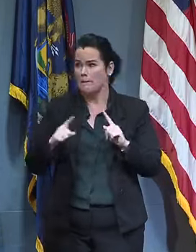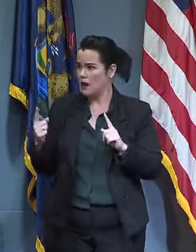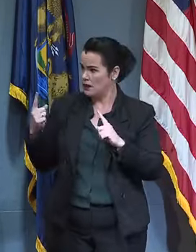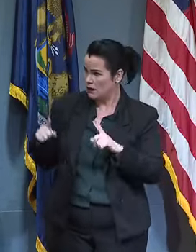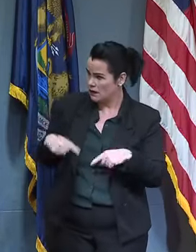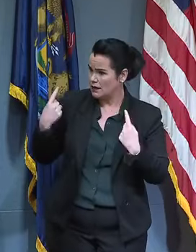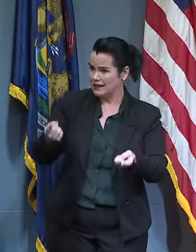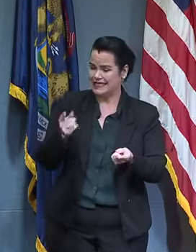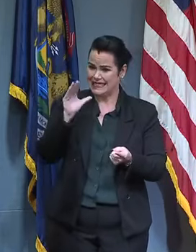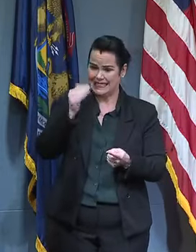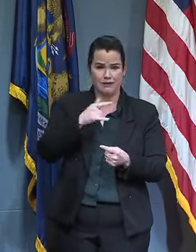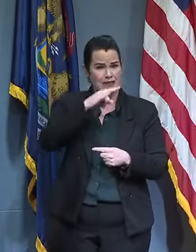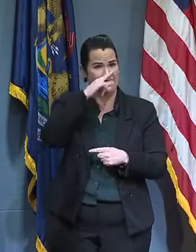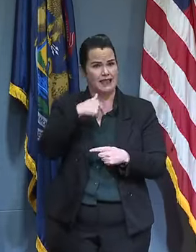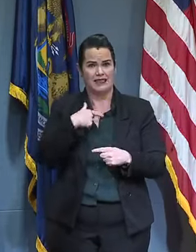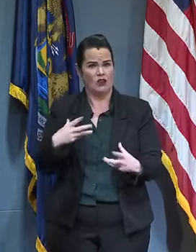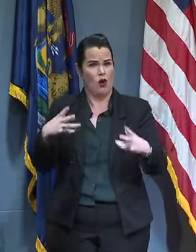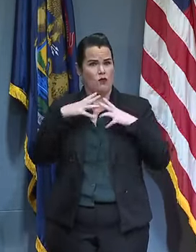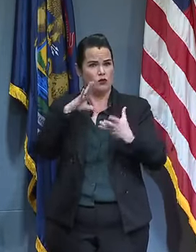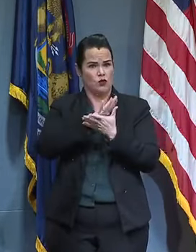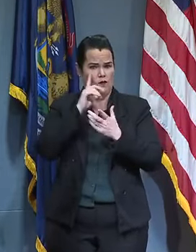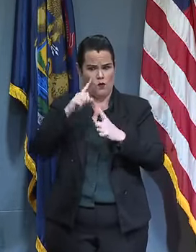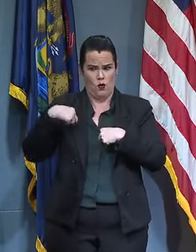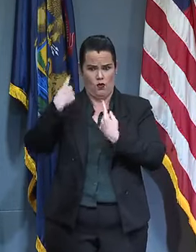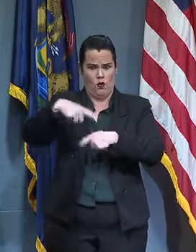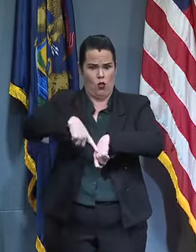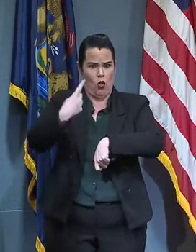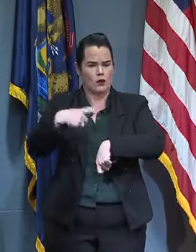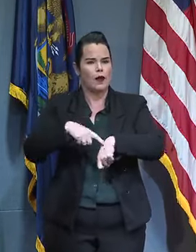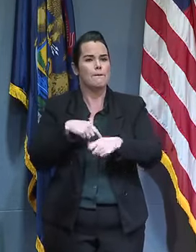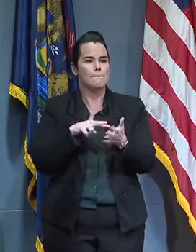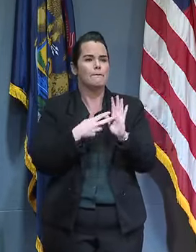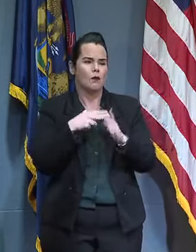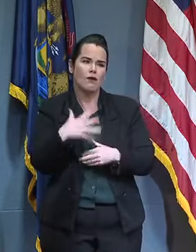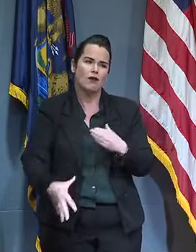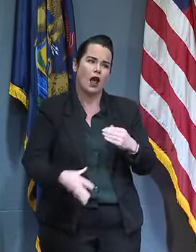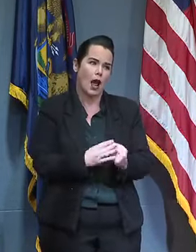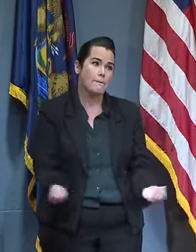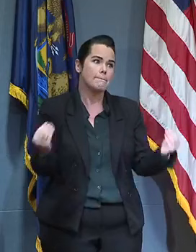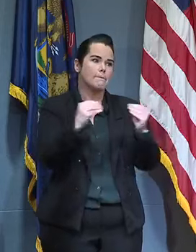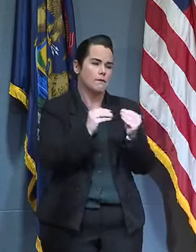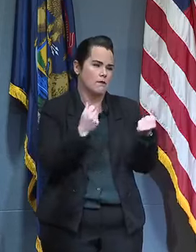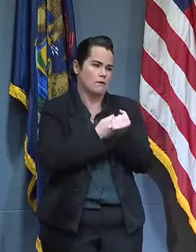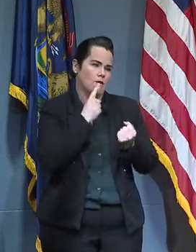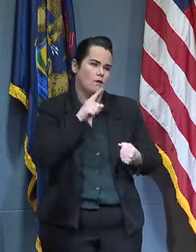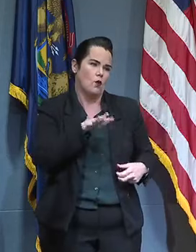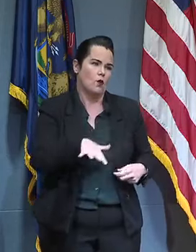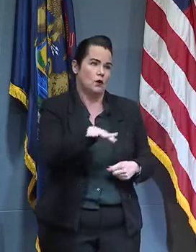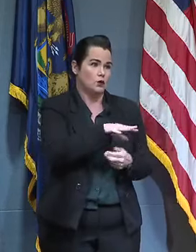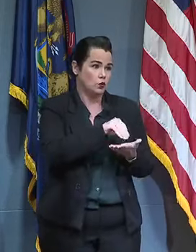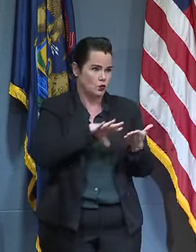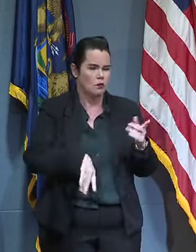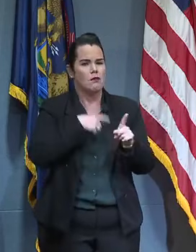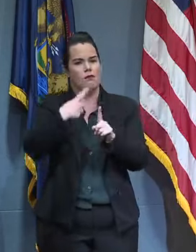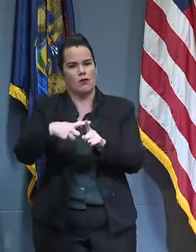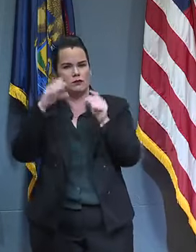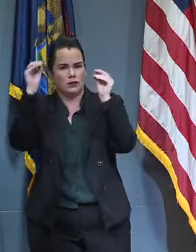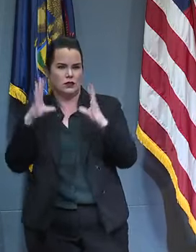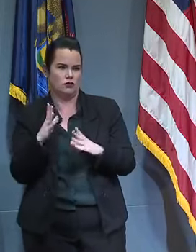it appears that they might have to be, we're going to have additional supports for our kids and our educators in our schools.